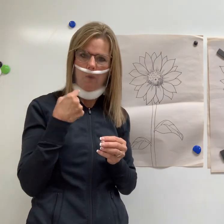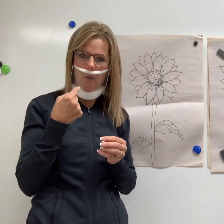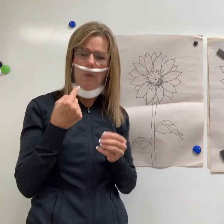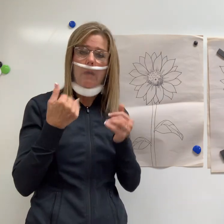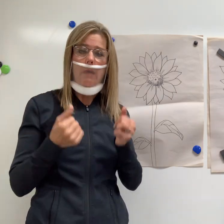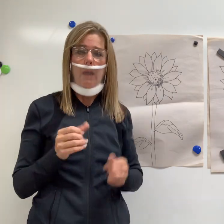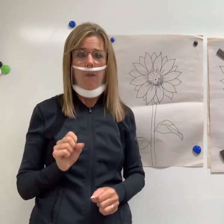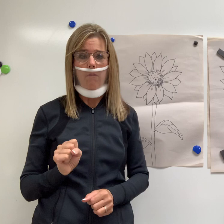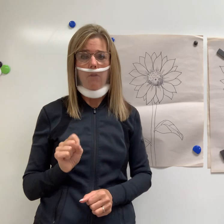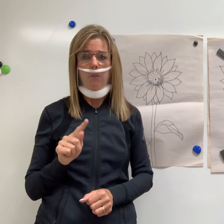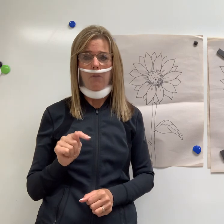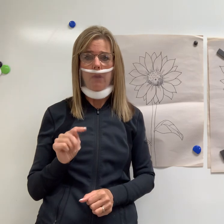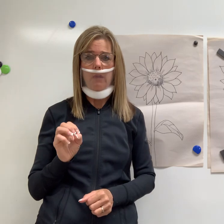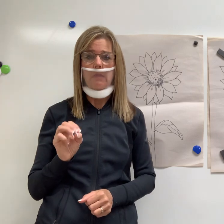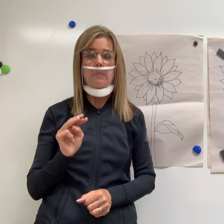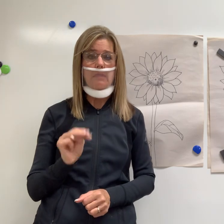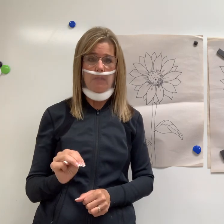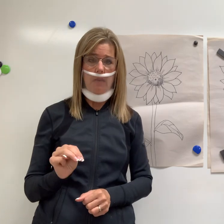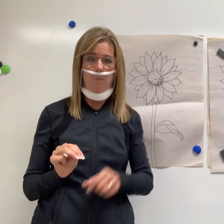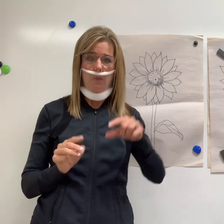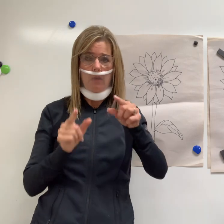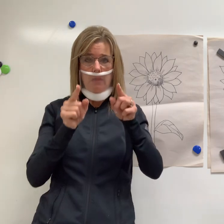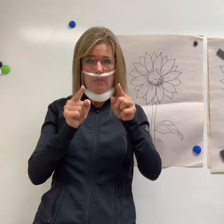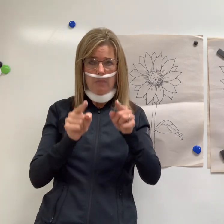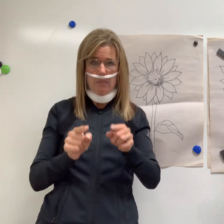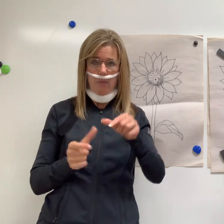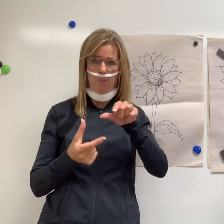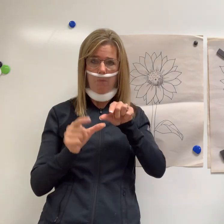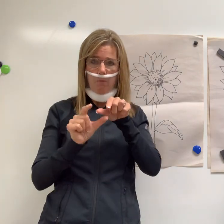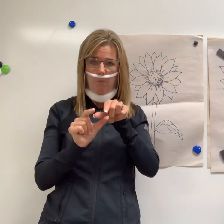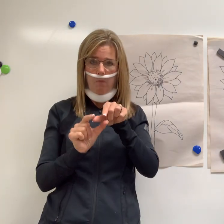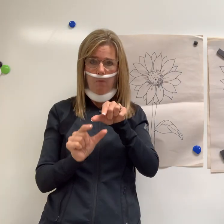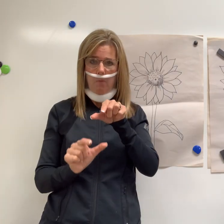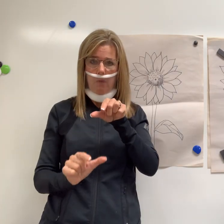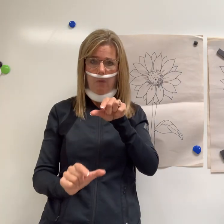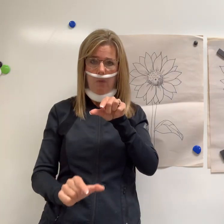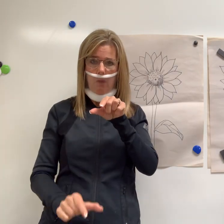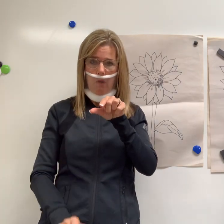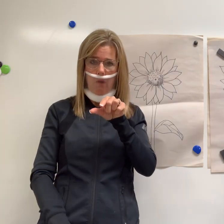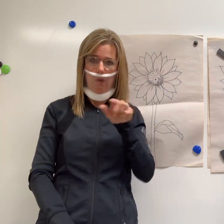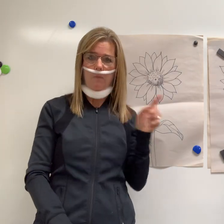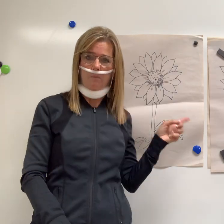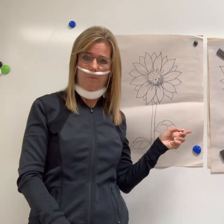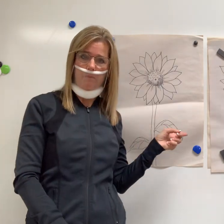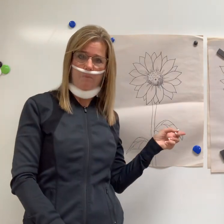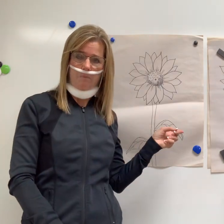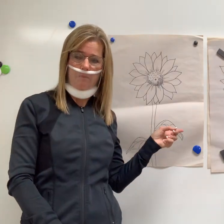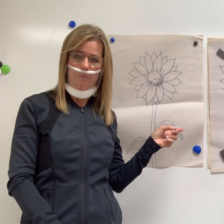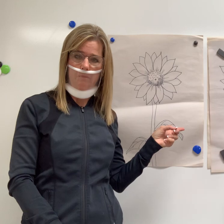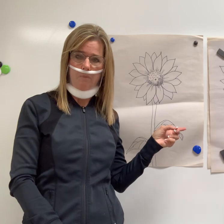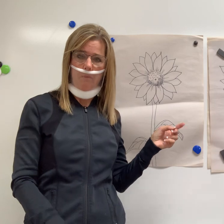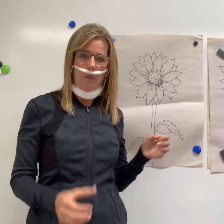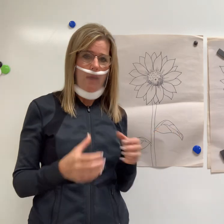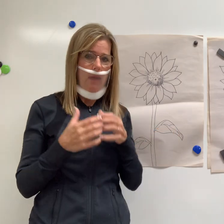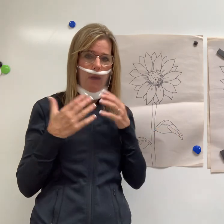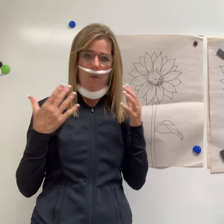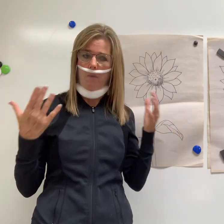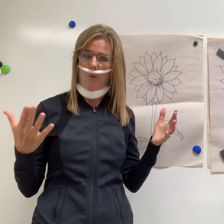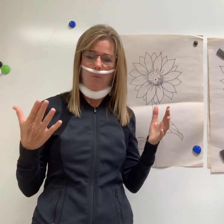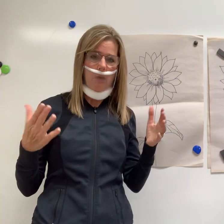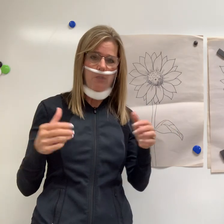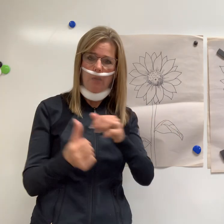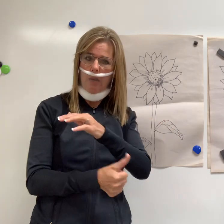you to think about where you're going to start the stem. The stem is very long, so we're going to just drop right off the page. However much room you have on the